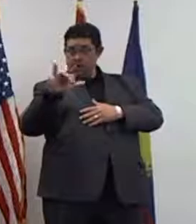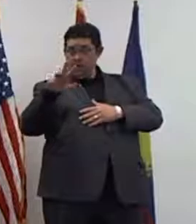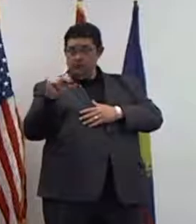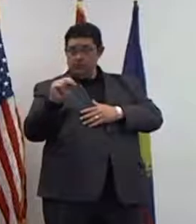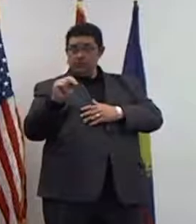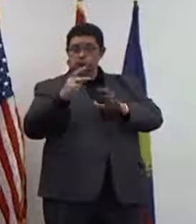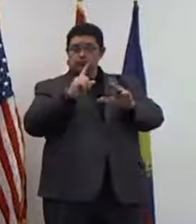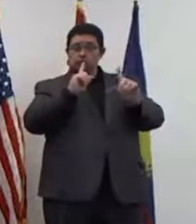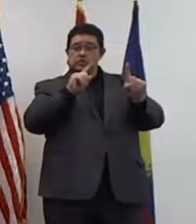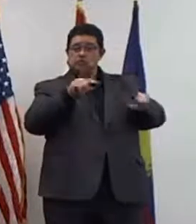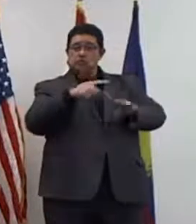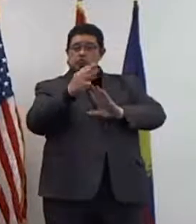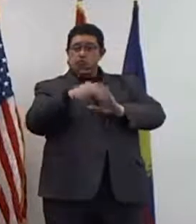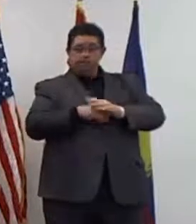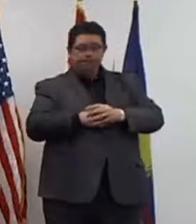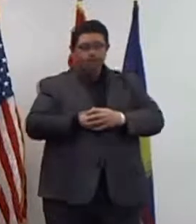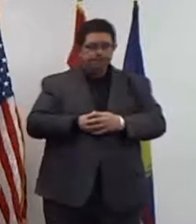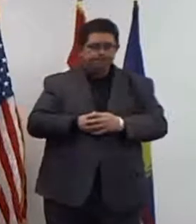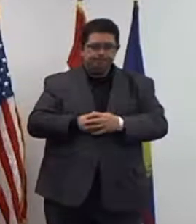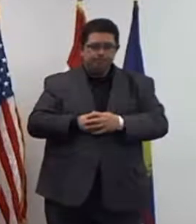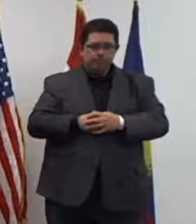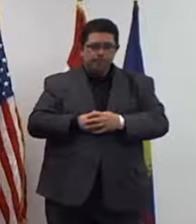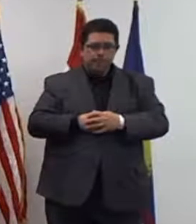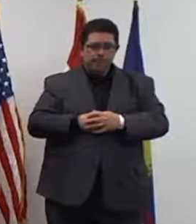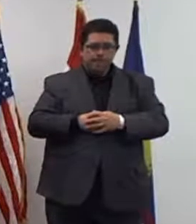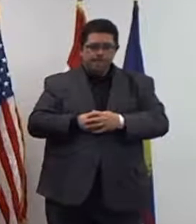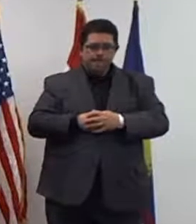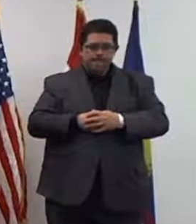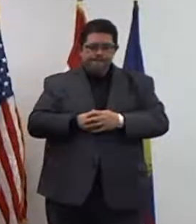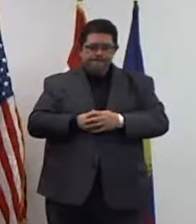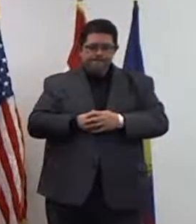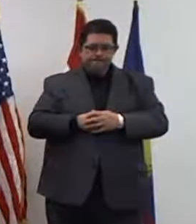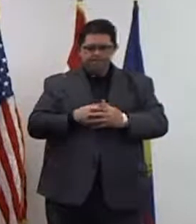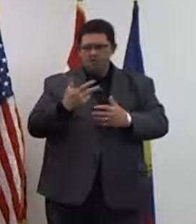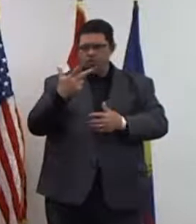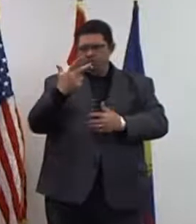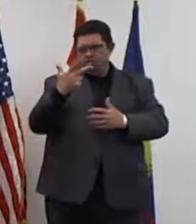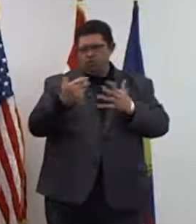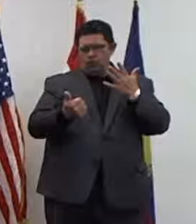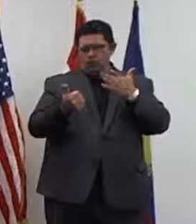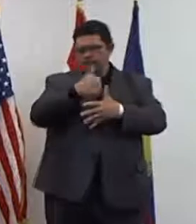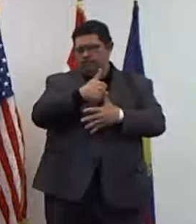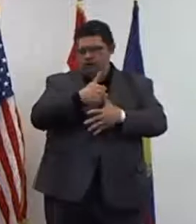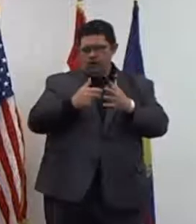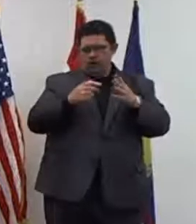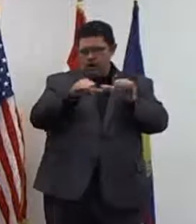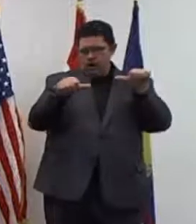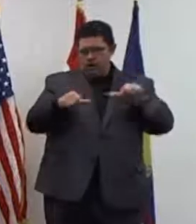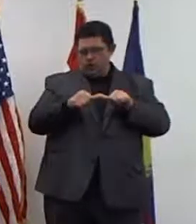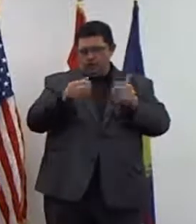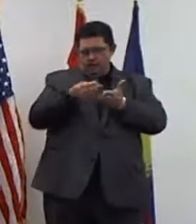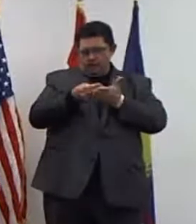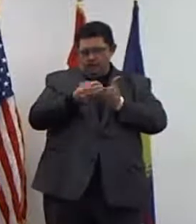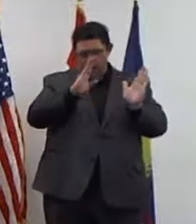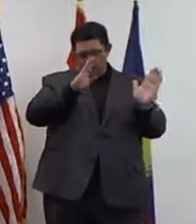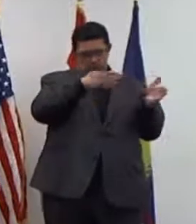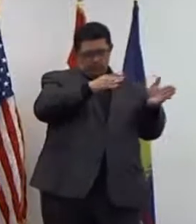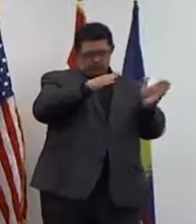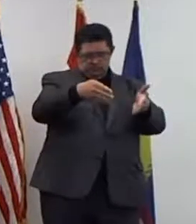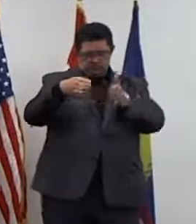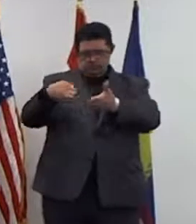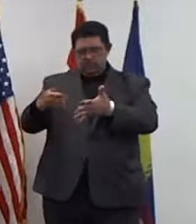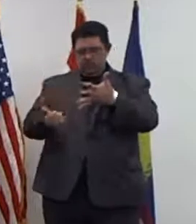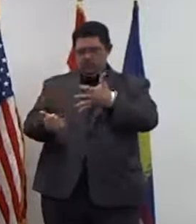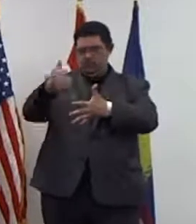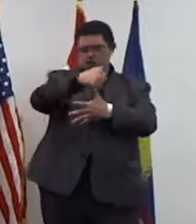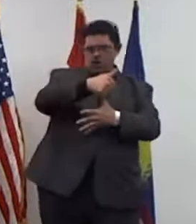program. As Dr. Page said, that there are three main areas in funding that are going to be prioritized